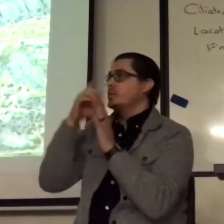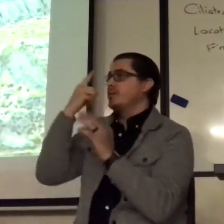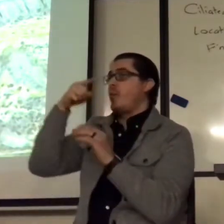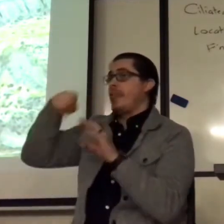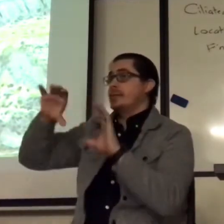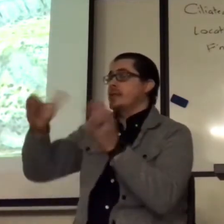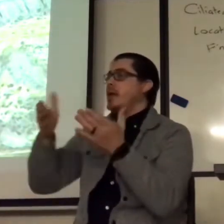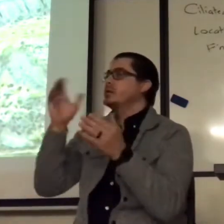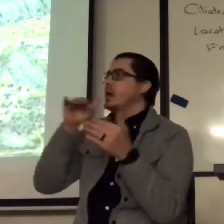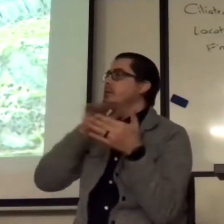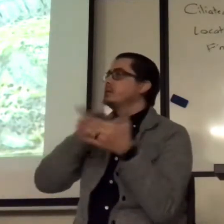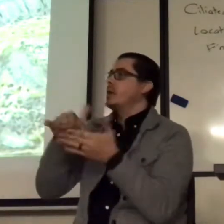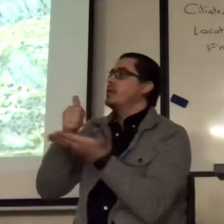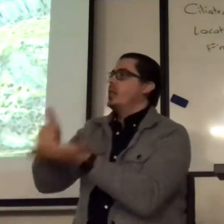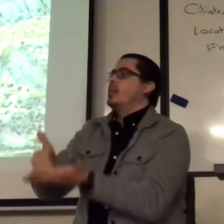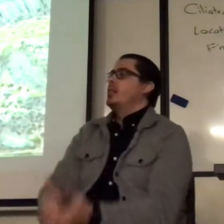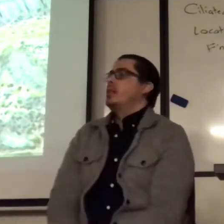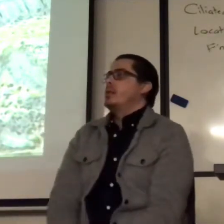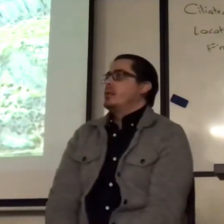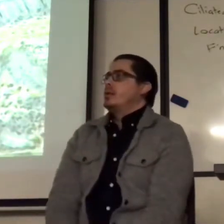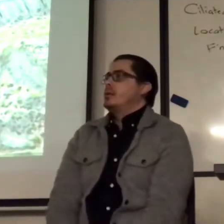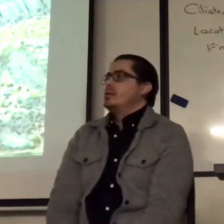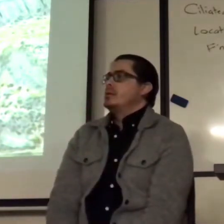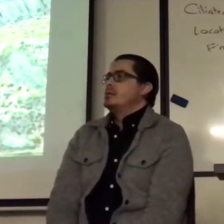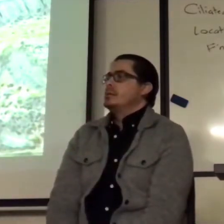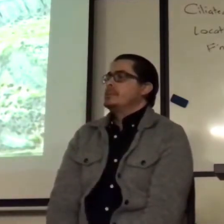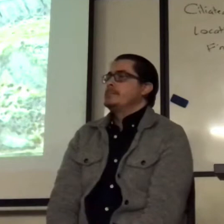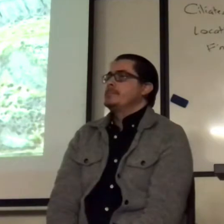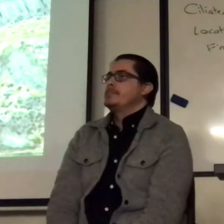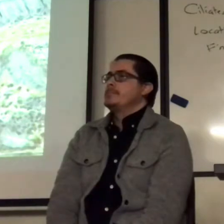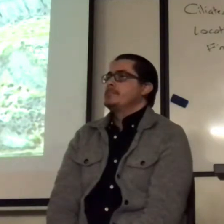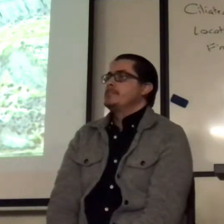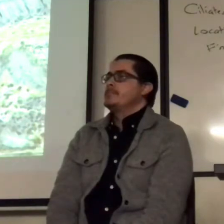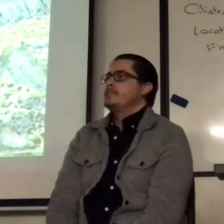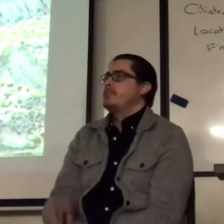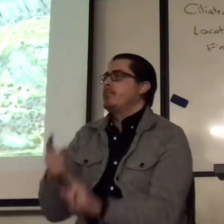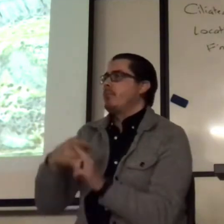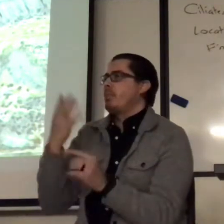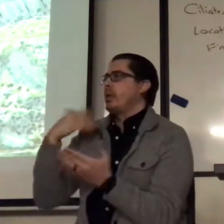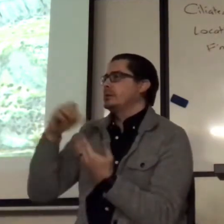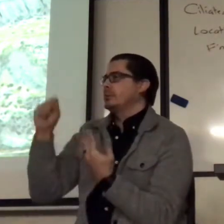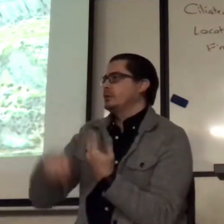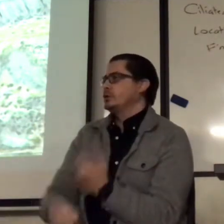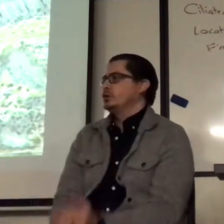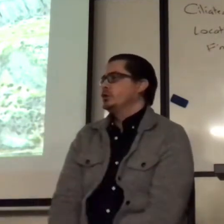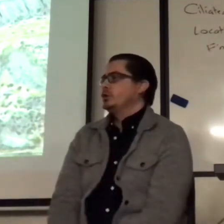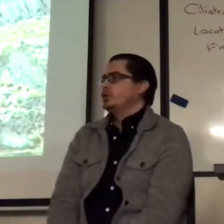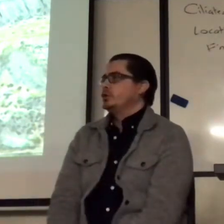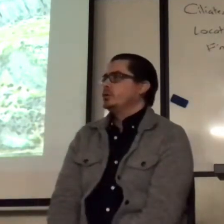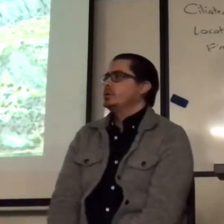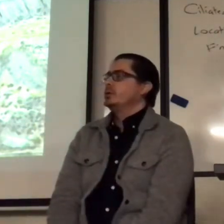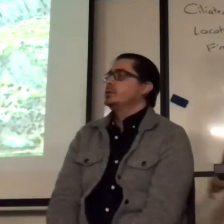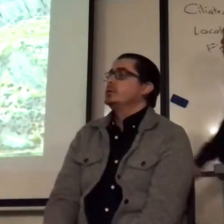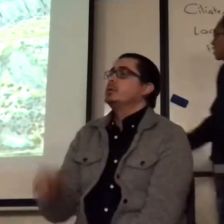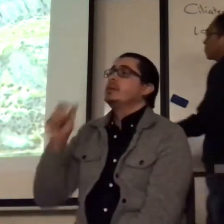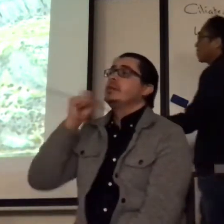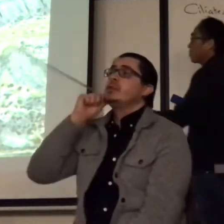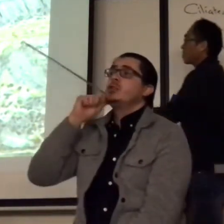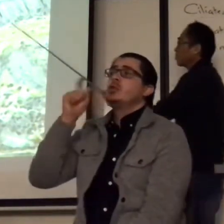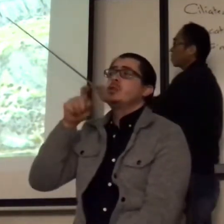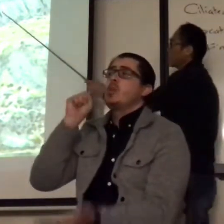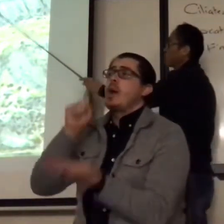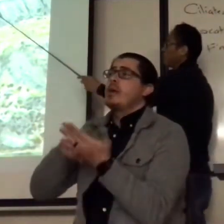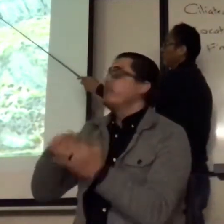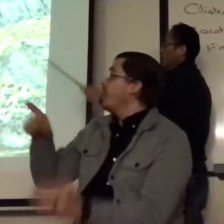that you can study. So I got these from when I taught it before. And the tissue you need to identify is up